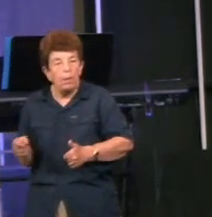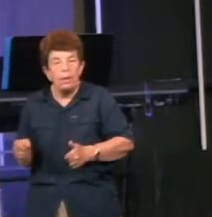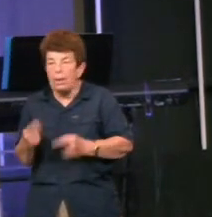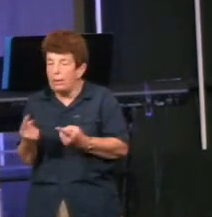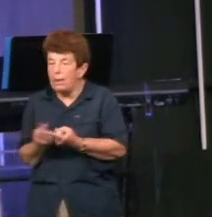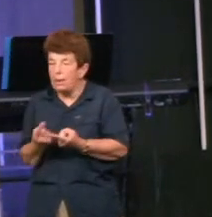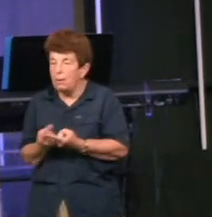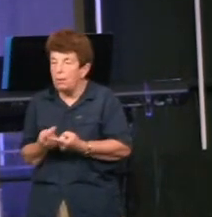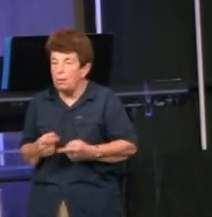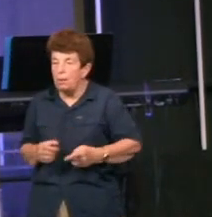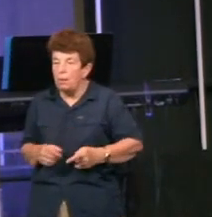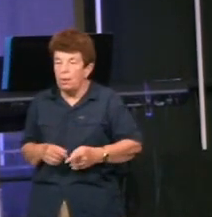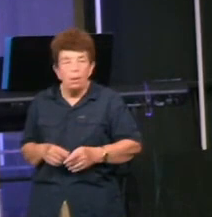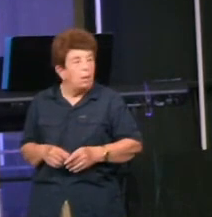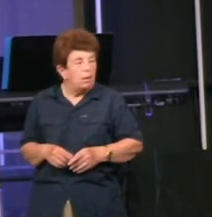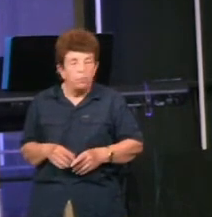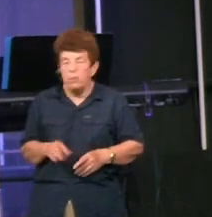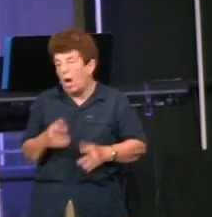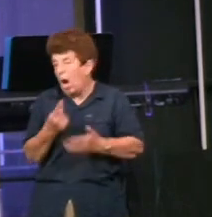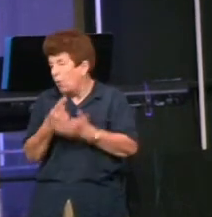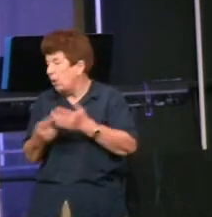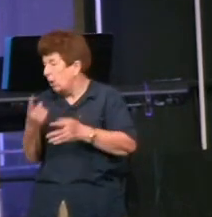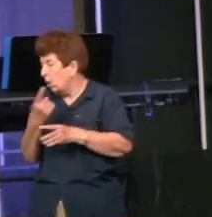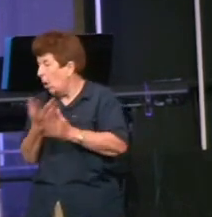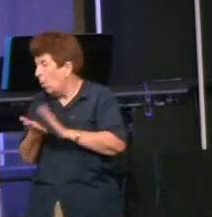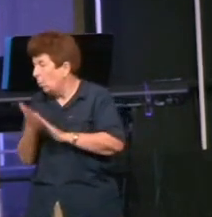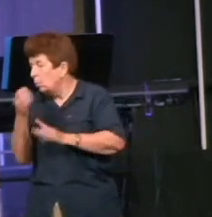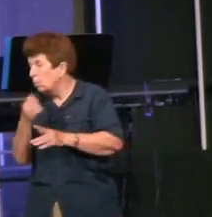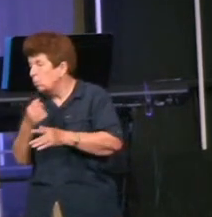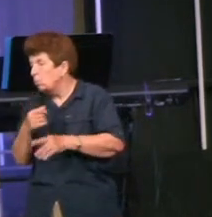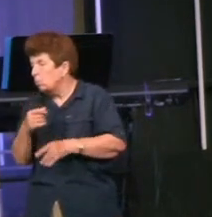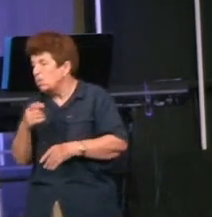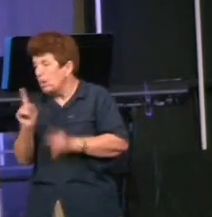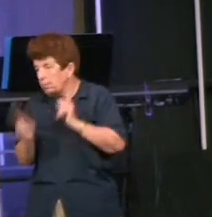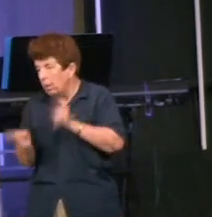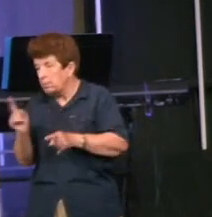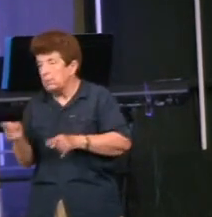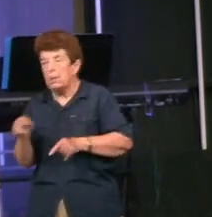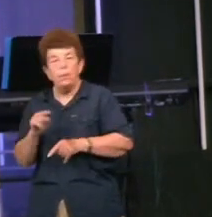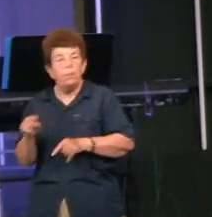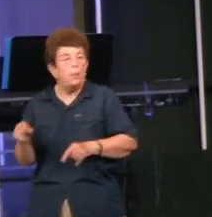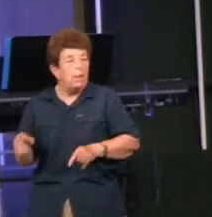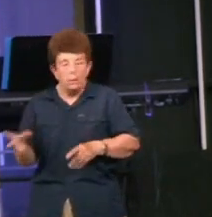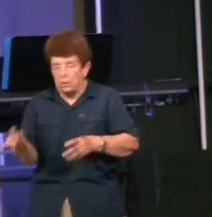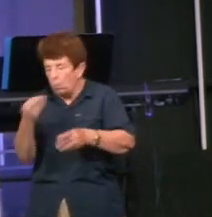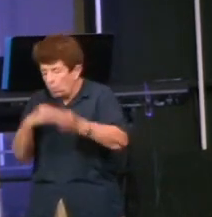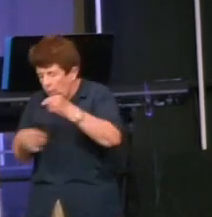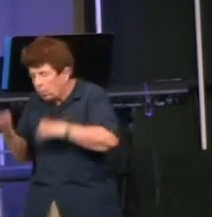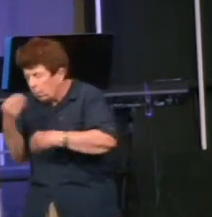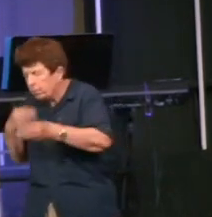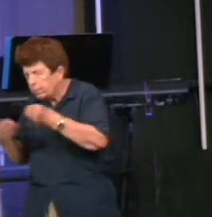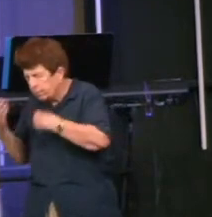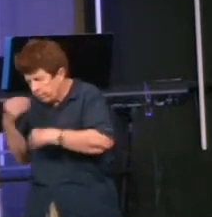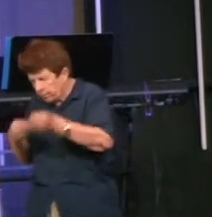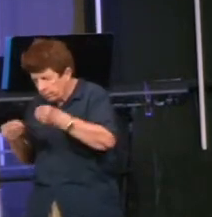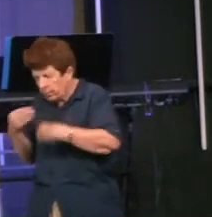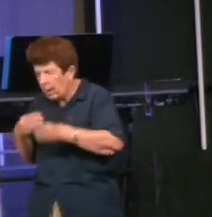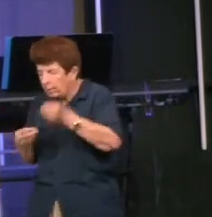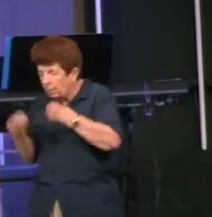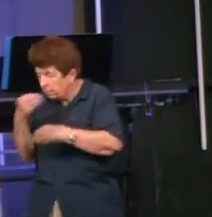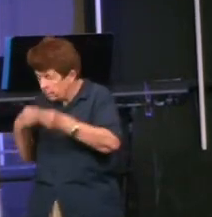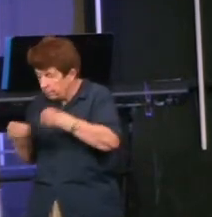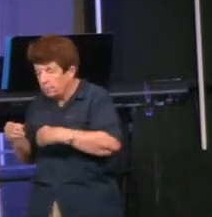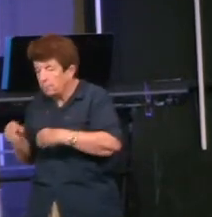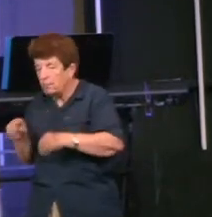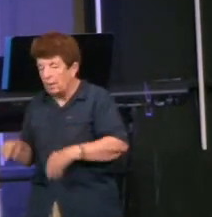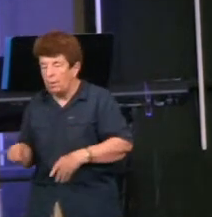about buffets is we don't go to them very often. And so we get all this input. We eat and eat and eat